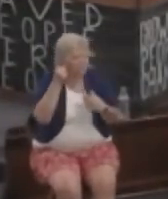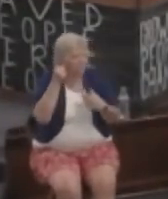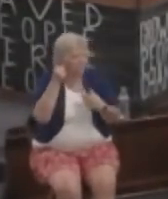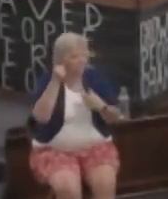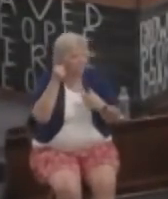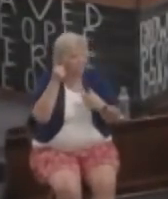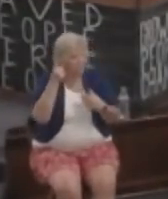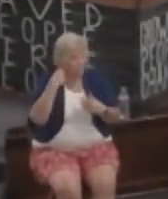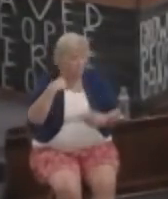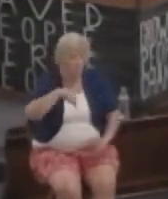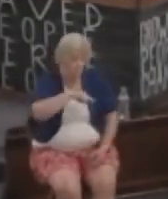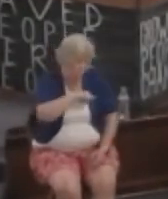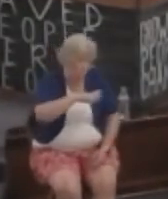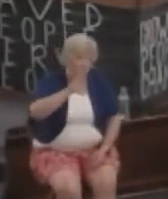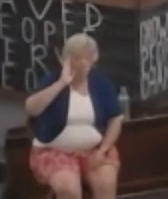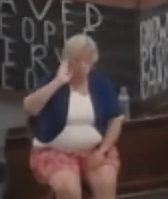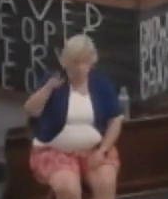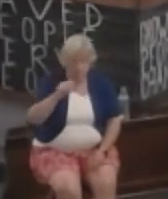are going to suffer.